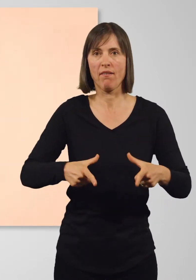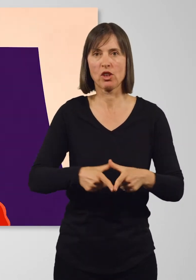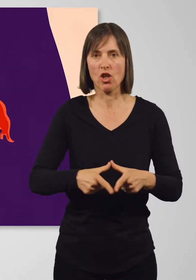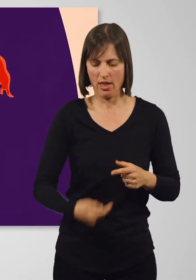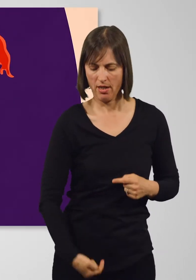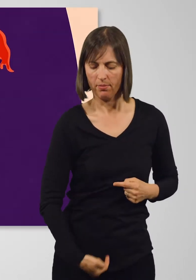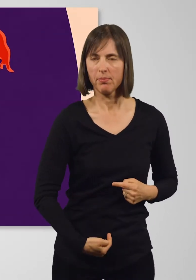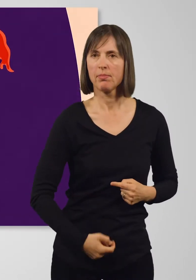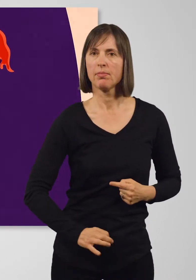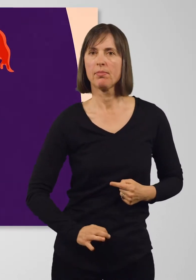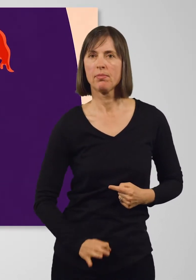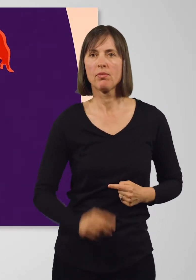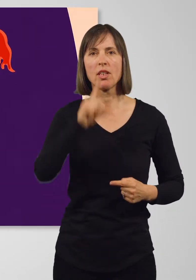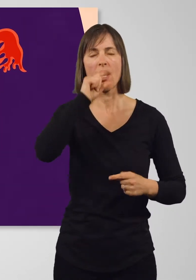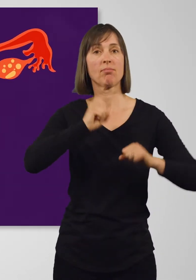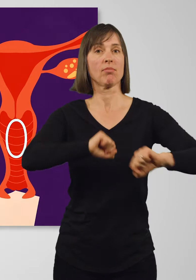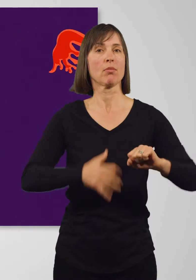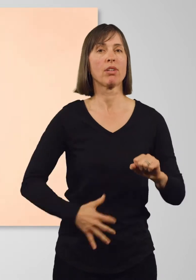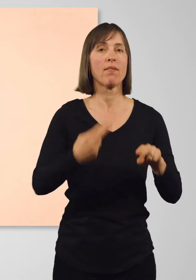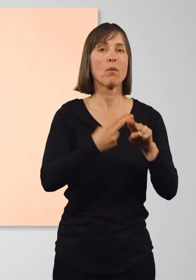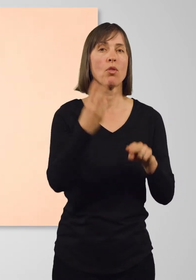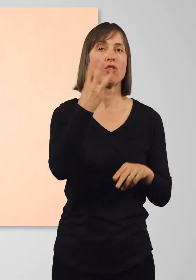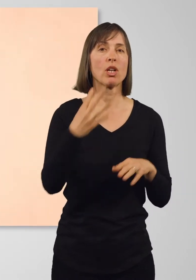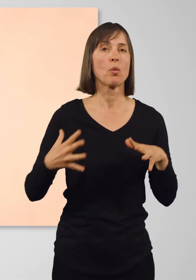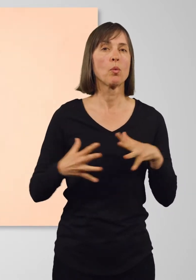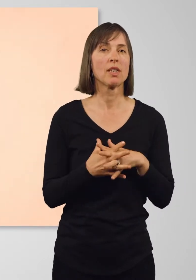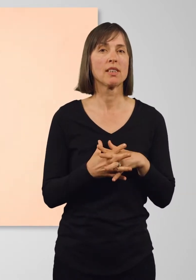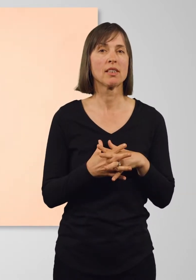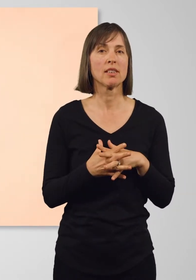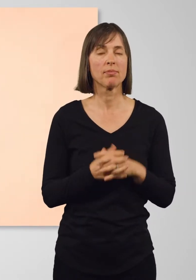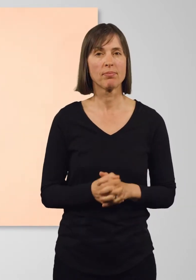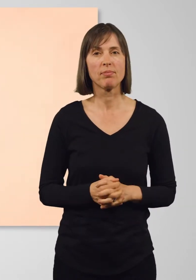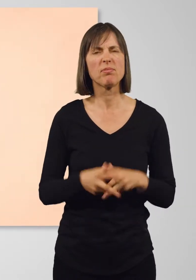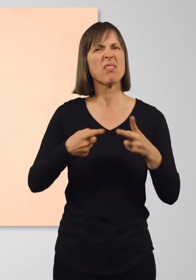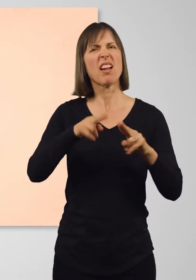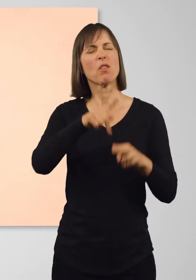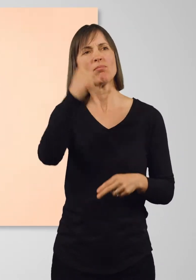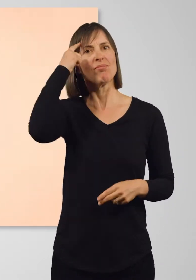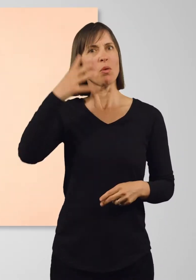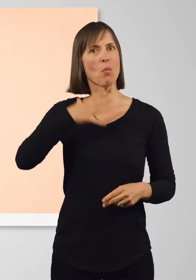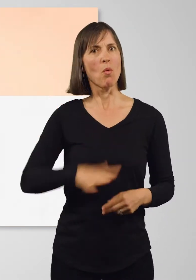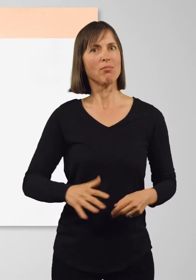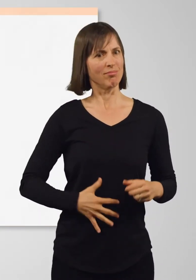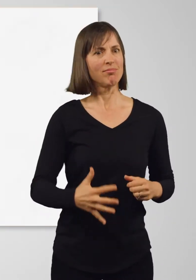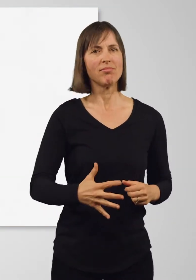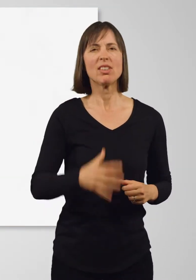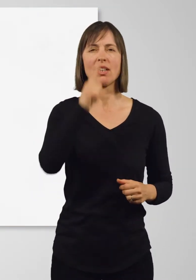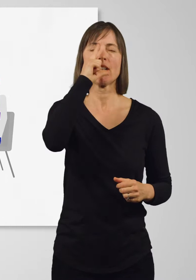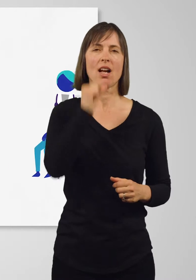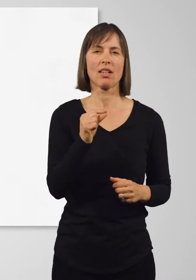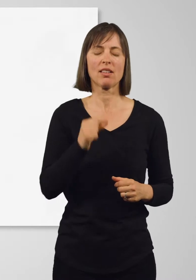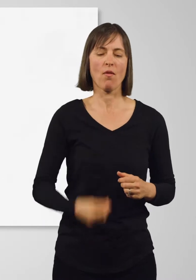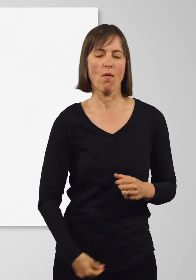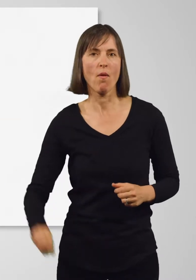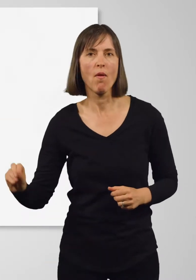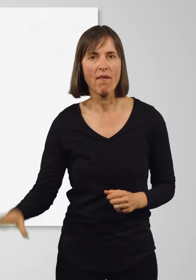Placed inside the vagina, it can last for 3 weeks. Your fertility will quickly return when